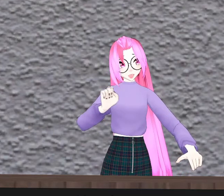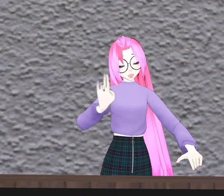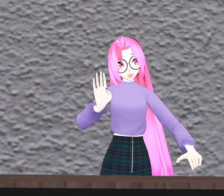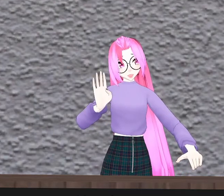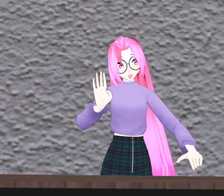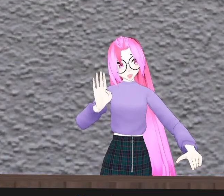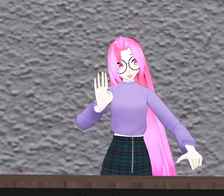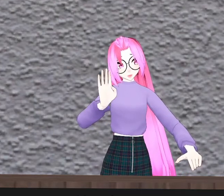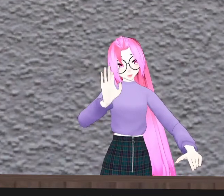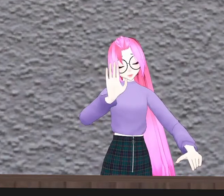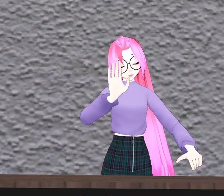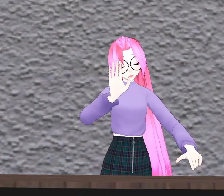24,